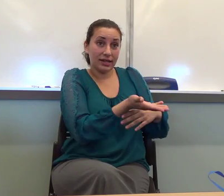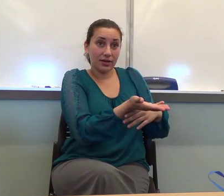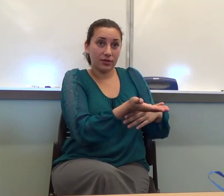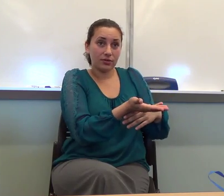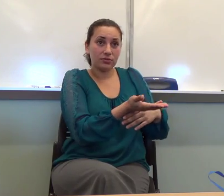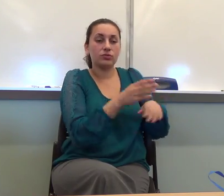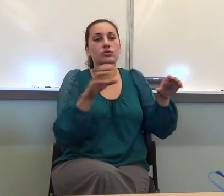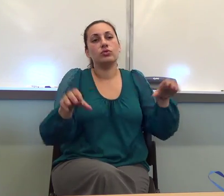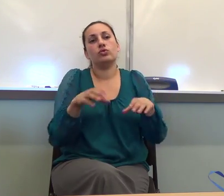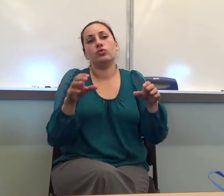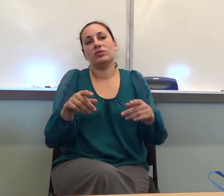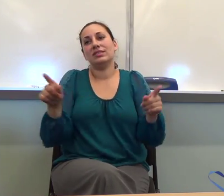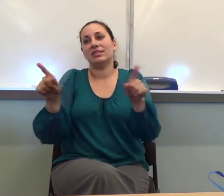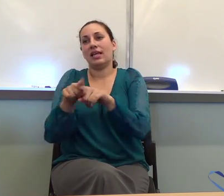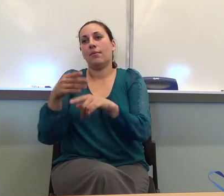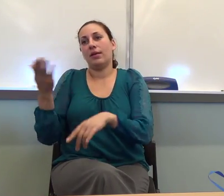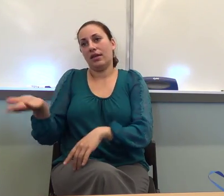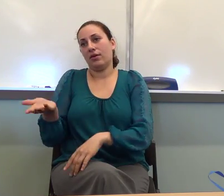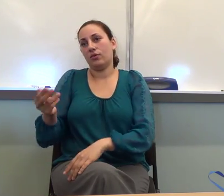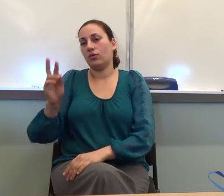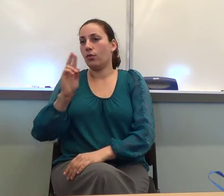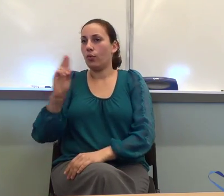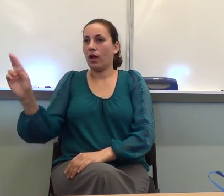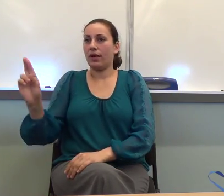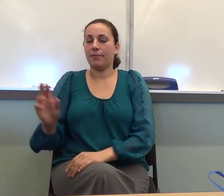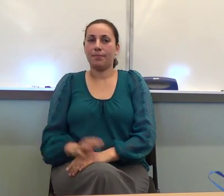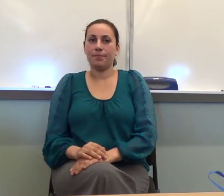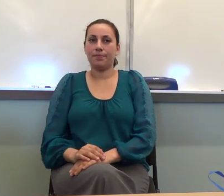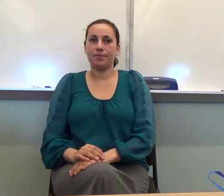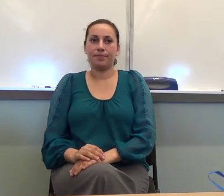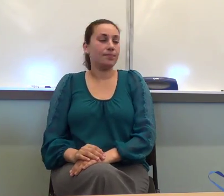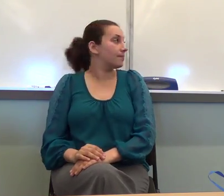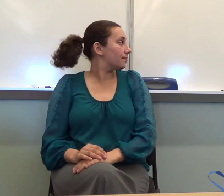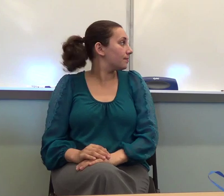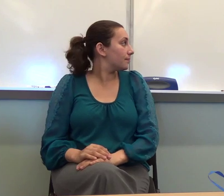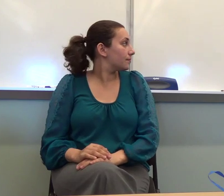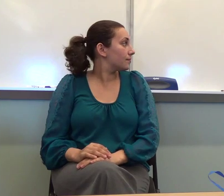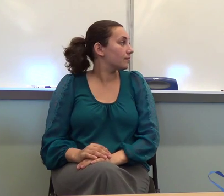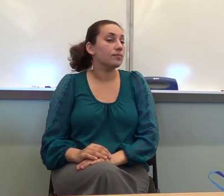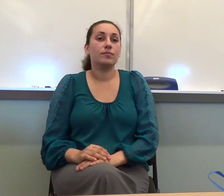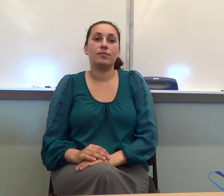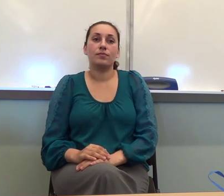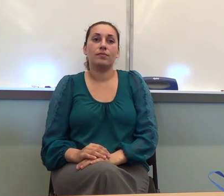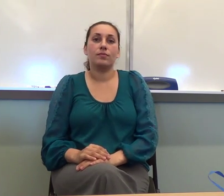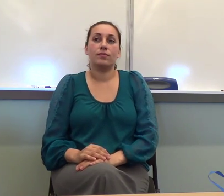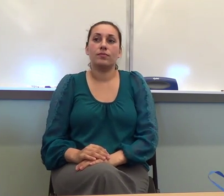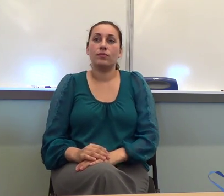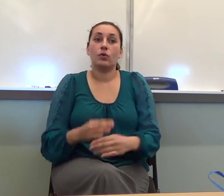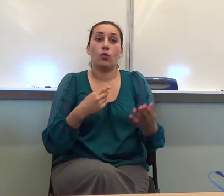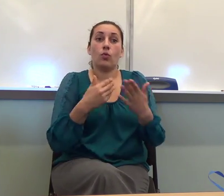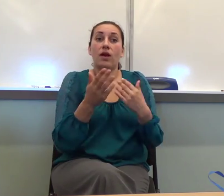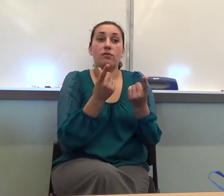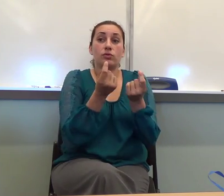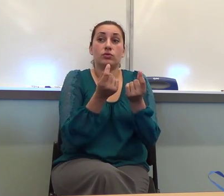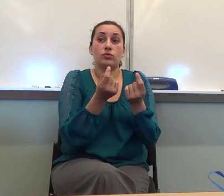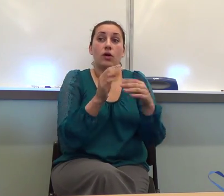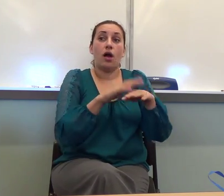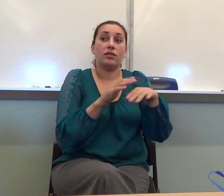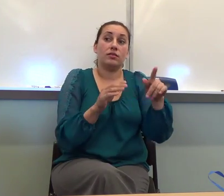say? Okay, so I'm going to take the very same 4 and divide it into the 60. Now it's a division